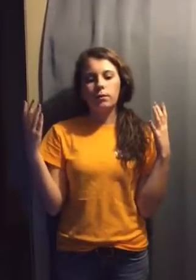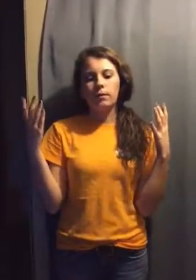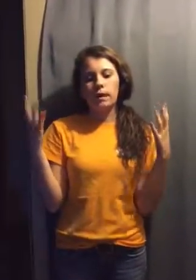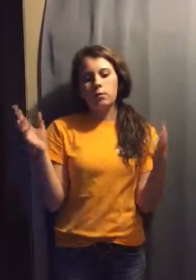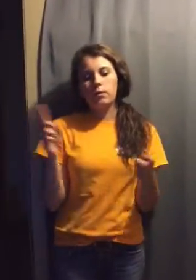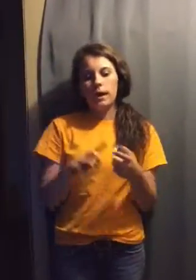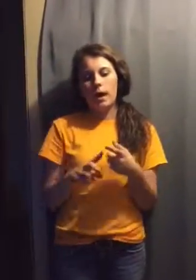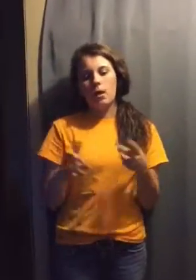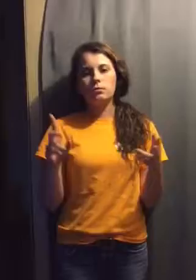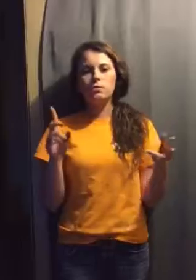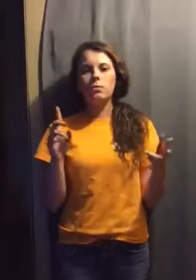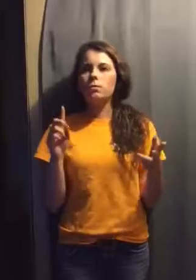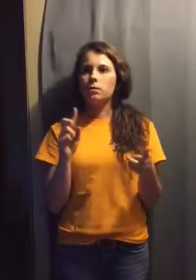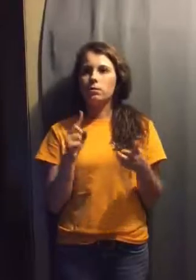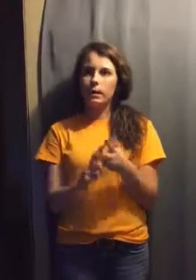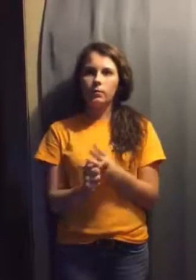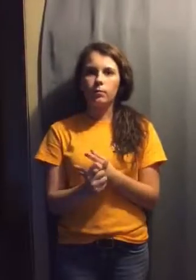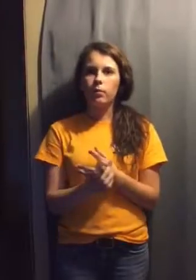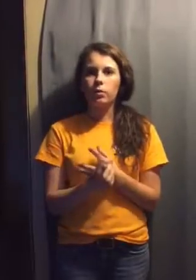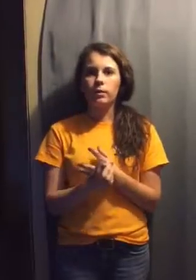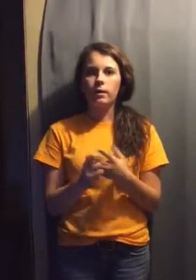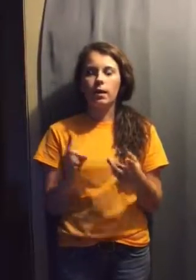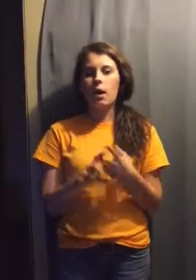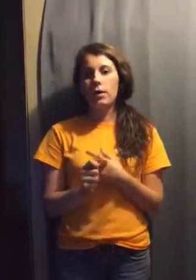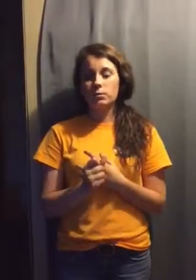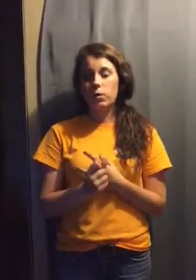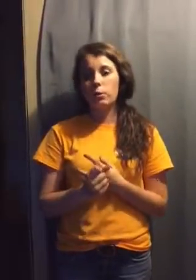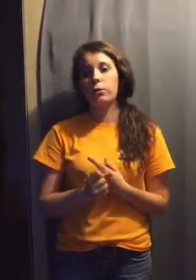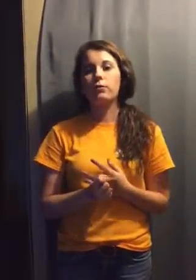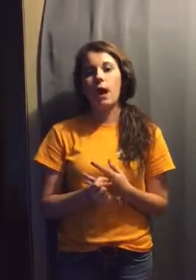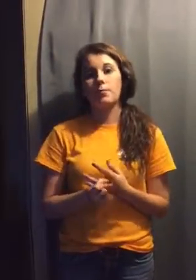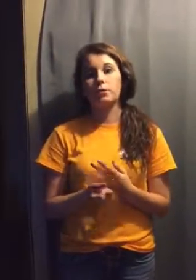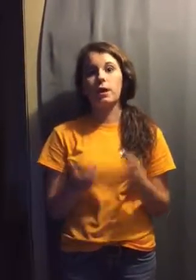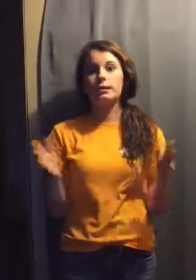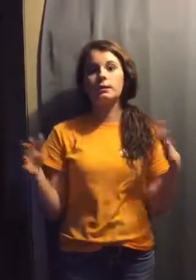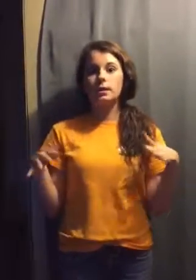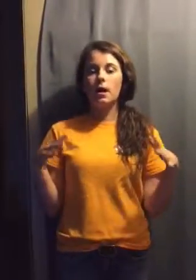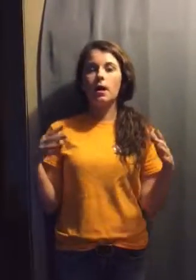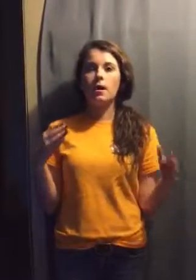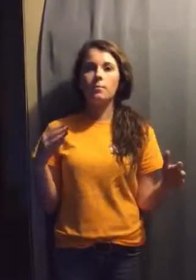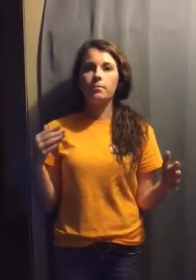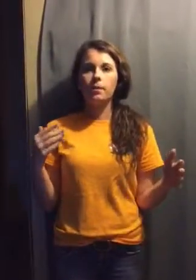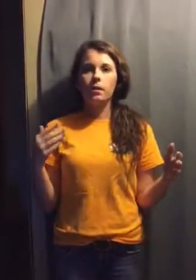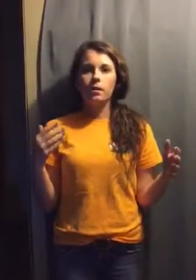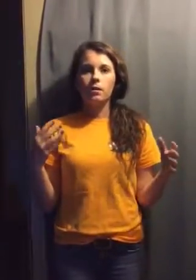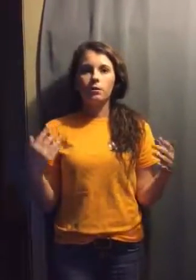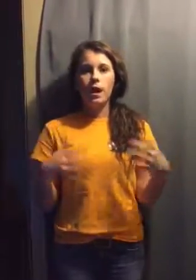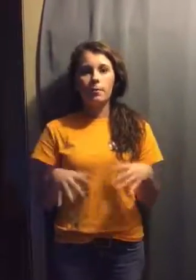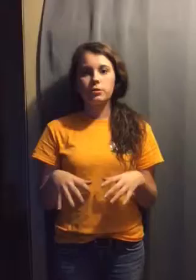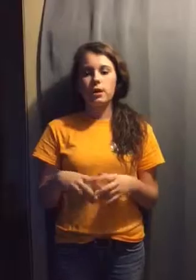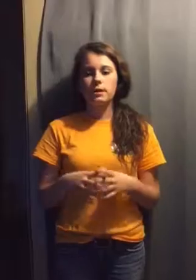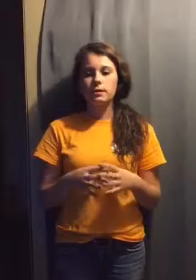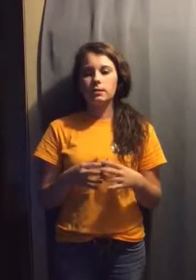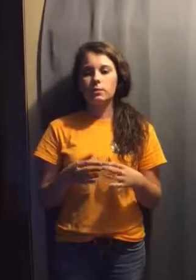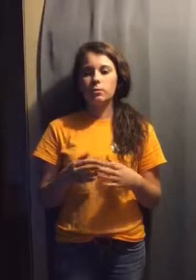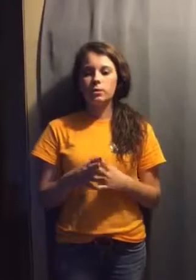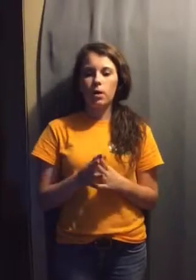when they went out or when they wore it with. They always wore it with their flapper dress. Their flapper dress was